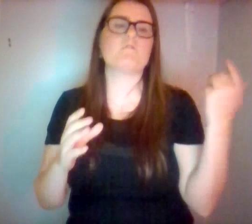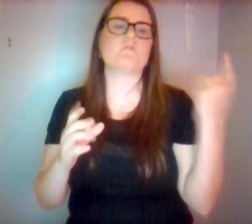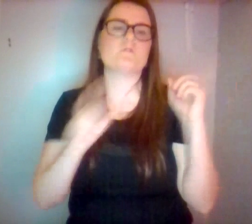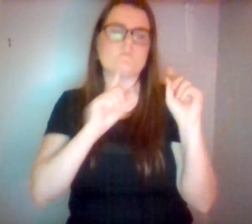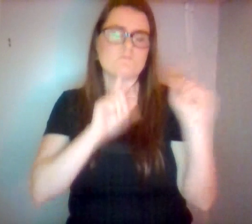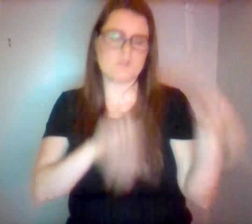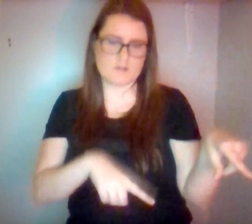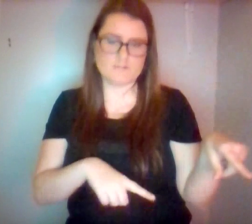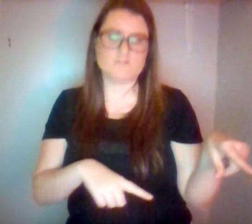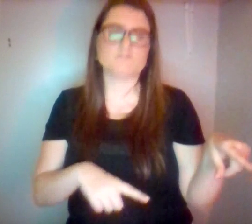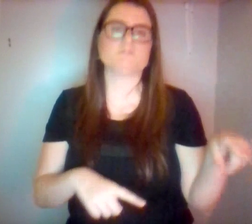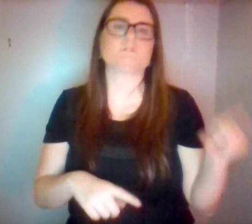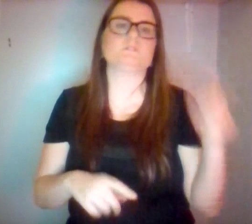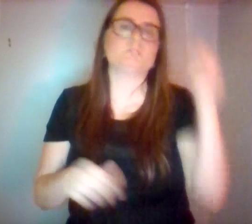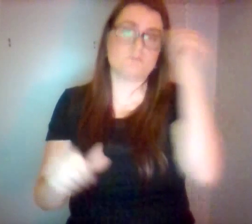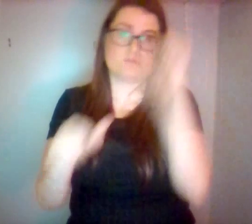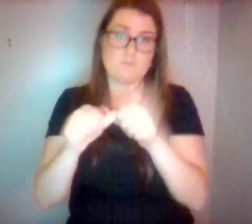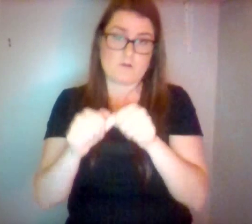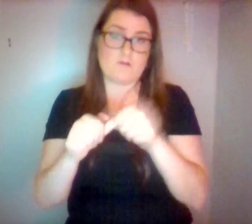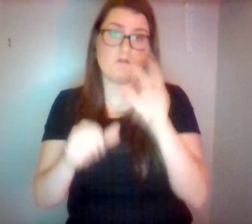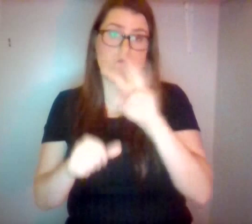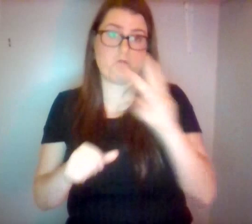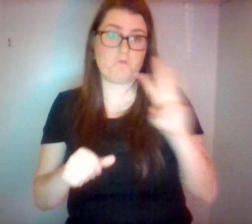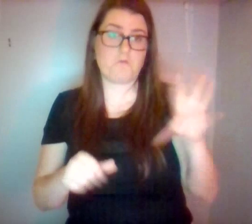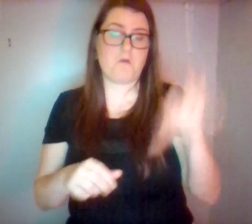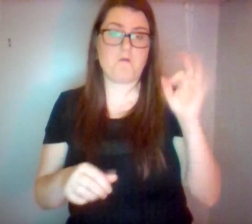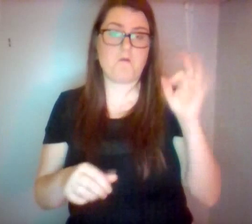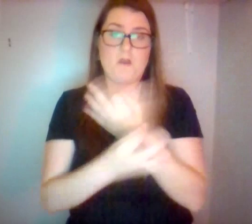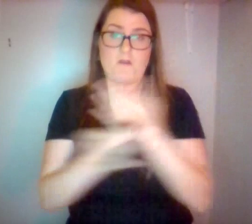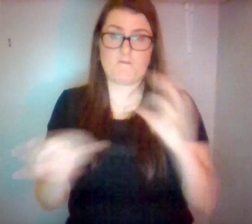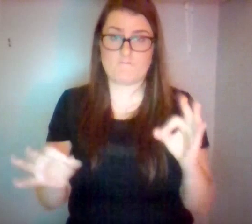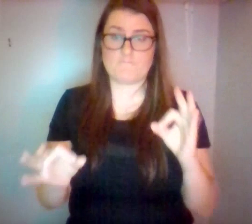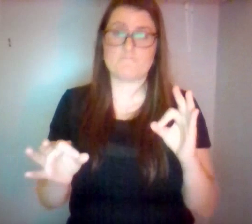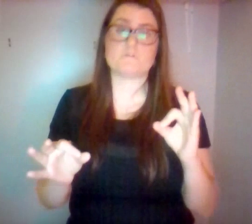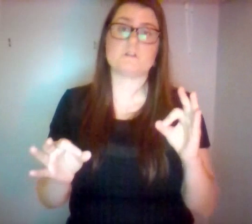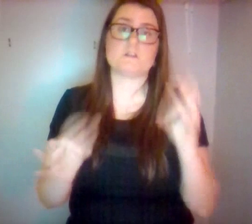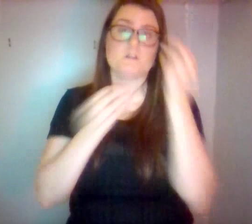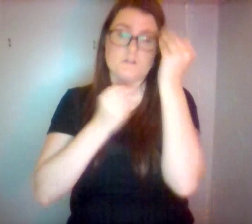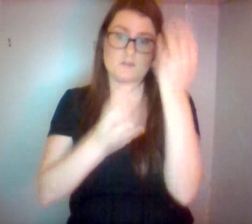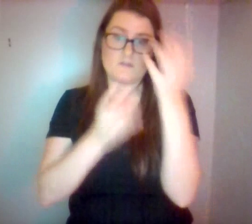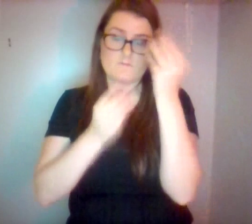other free resources online from John Piper at desiringgod.org. I'm your host, Tony Ranke. Thanks for listening.